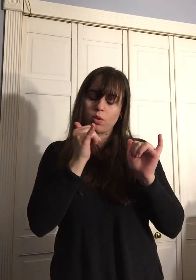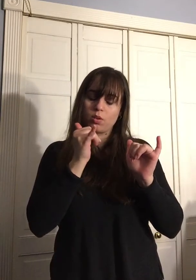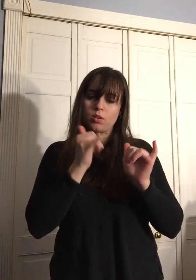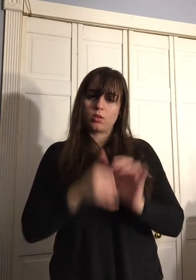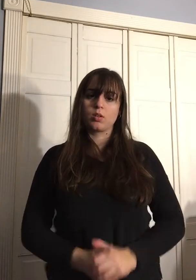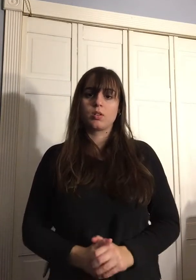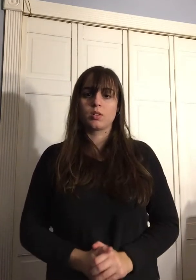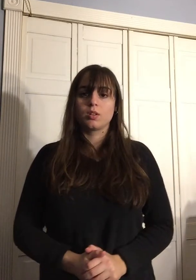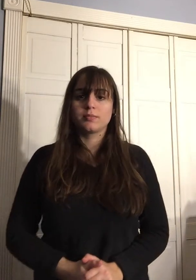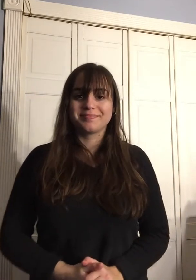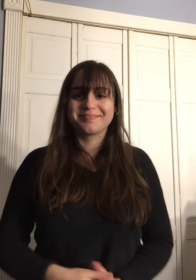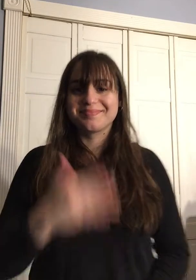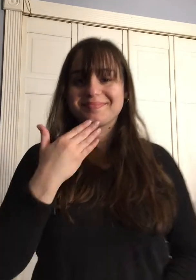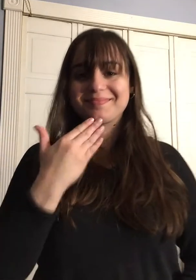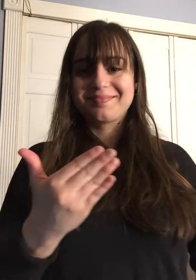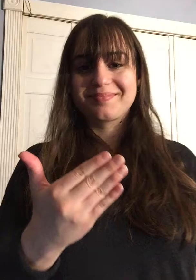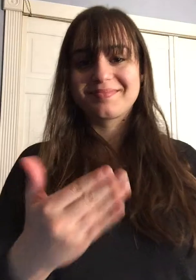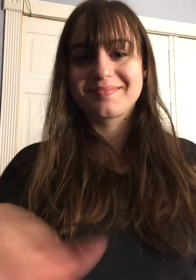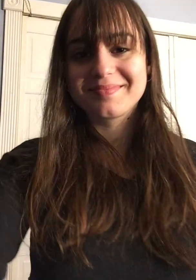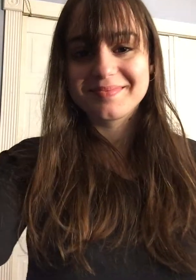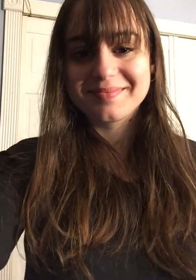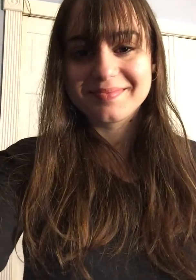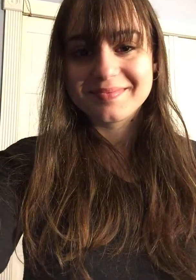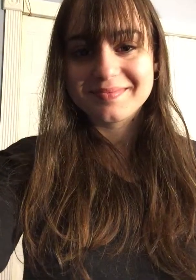see humanity over hatred in my enemy's eyes. Thank you.